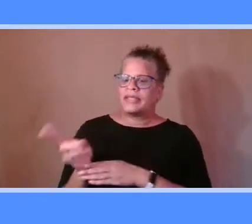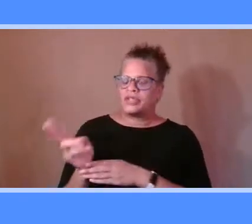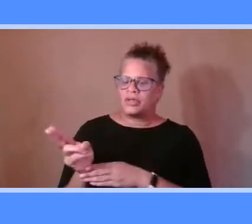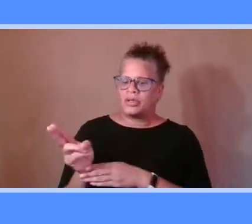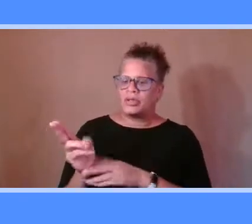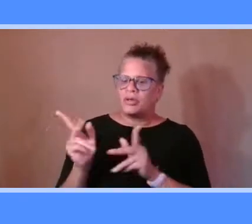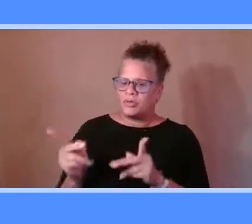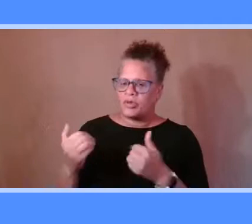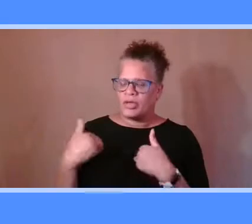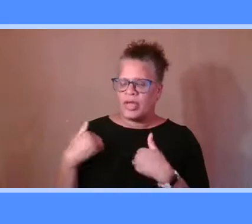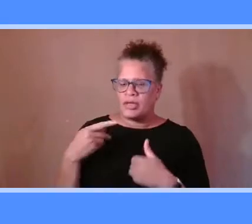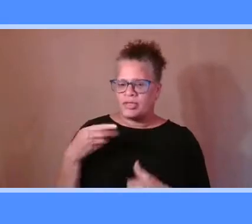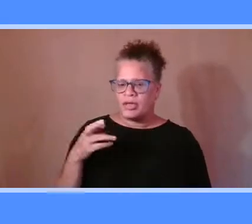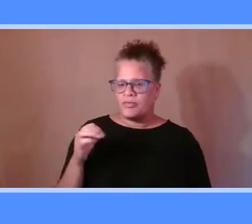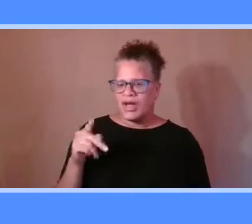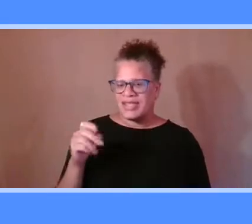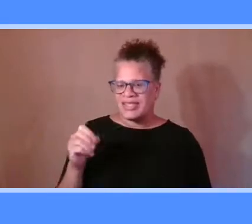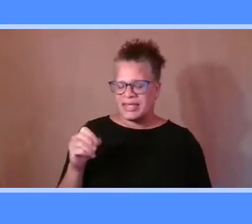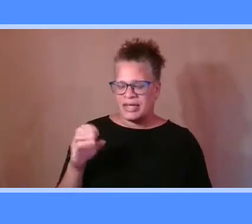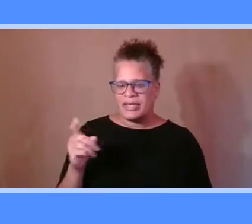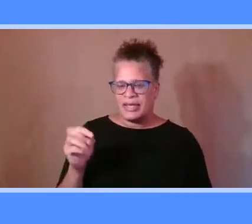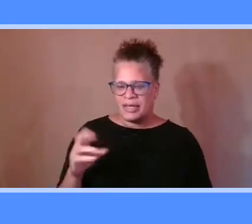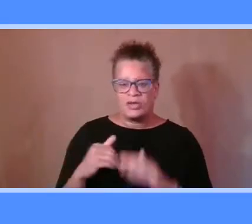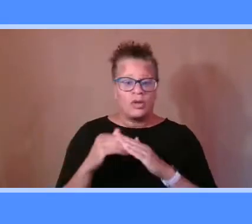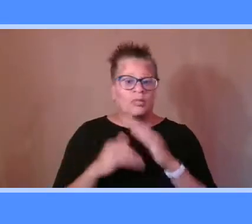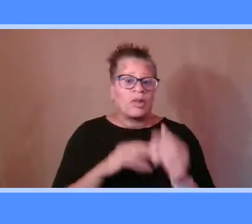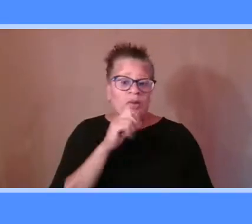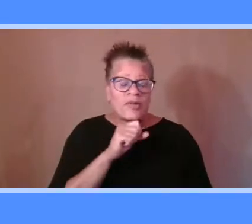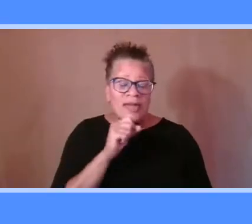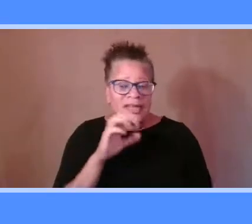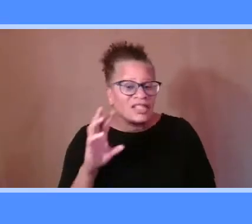someone that has prostate cancer under the age